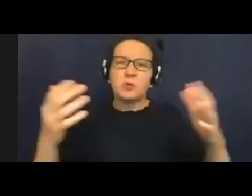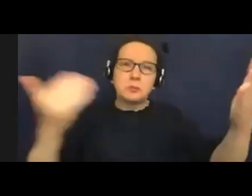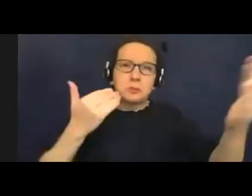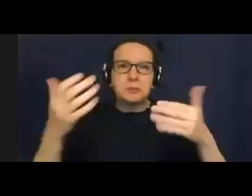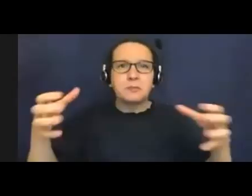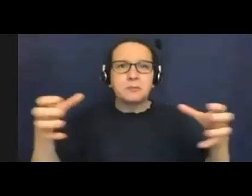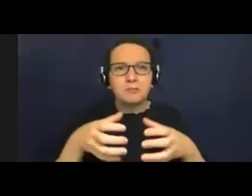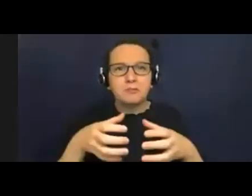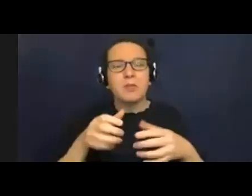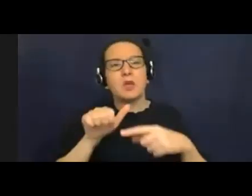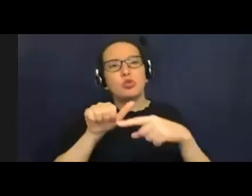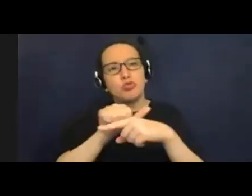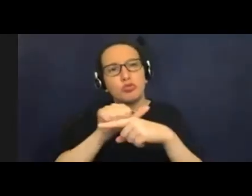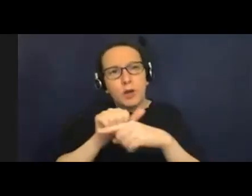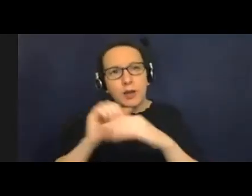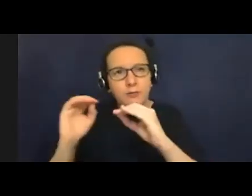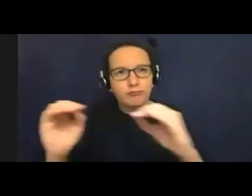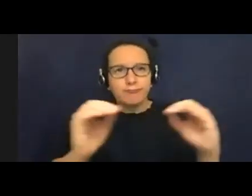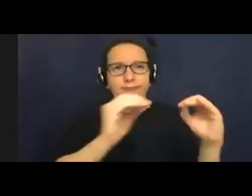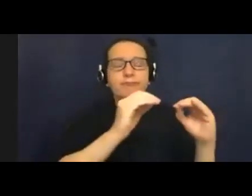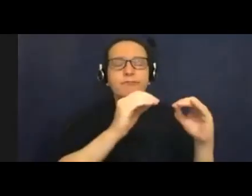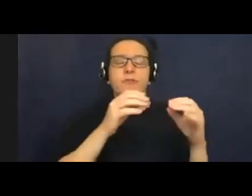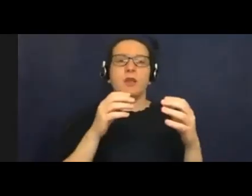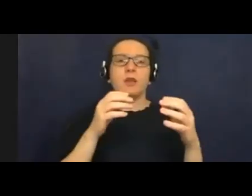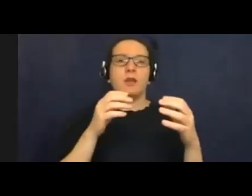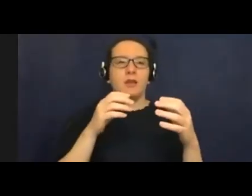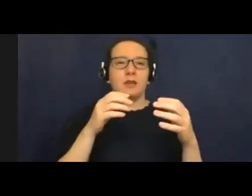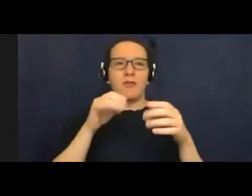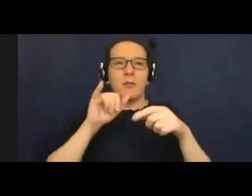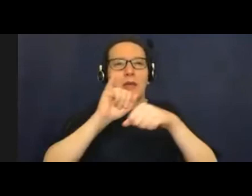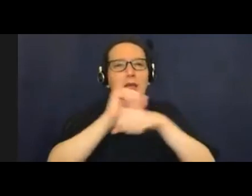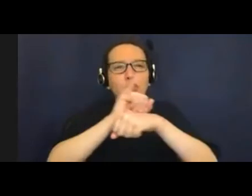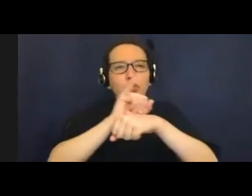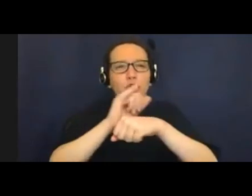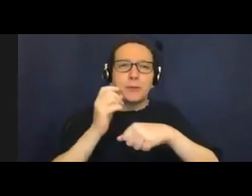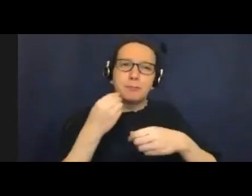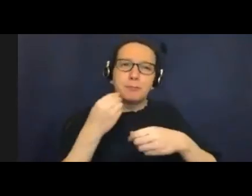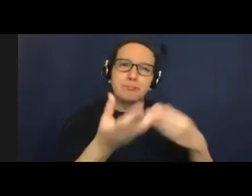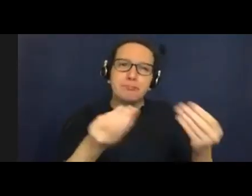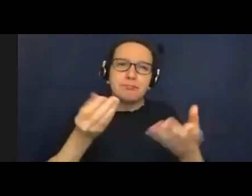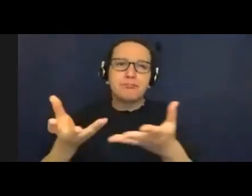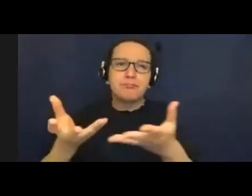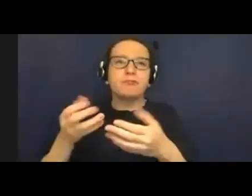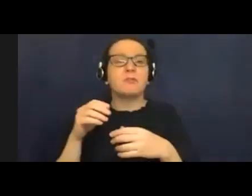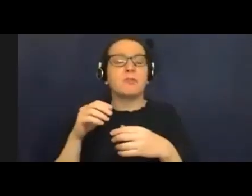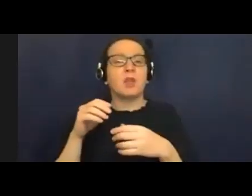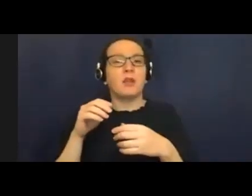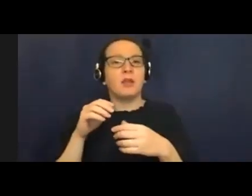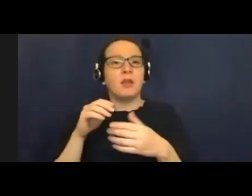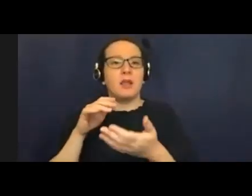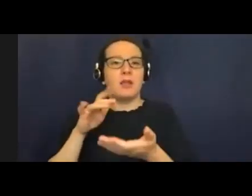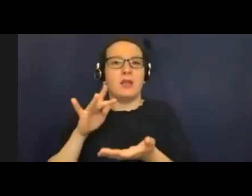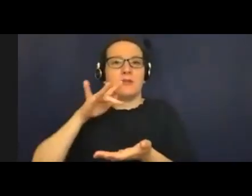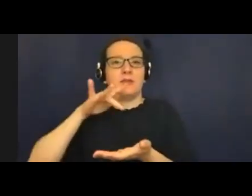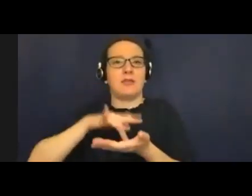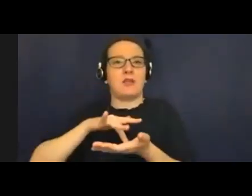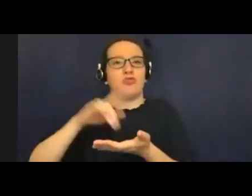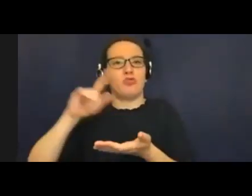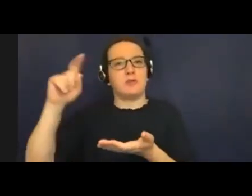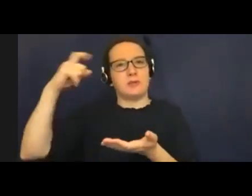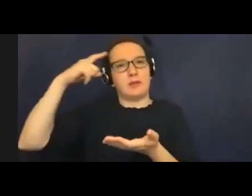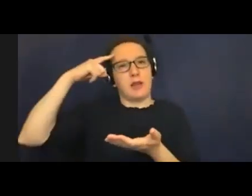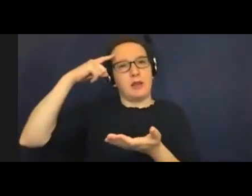the opportunity to have internship in central state authority bodies, for